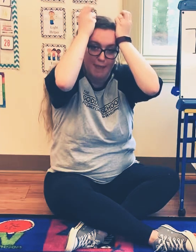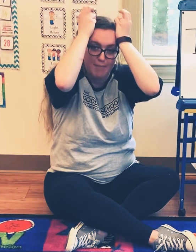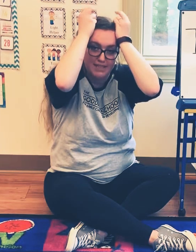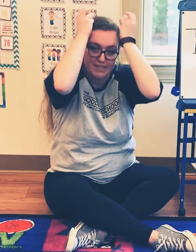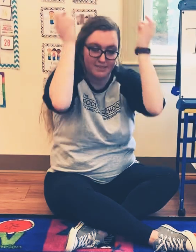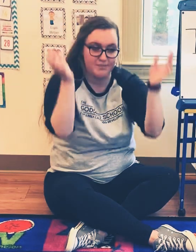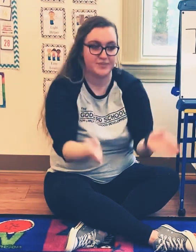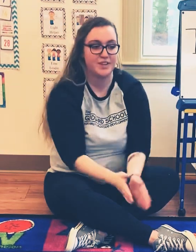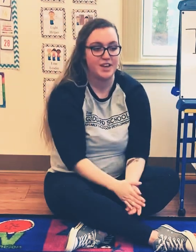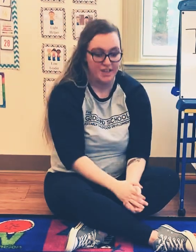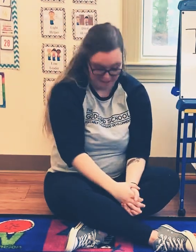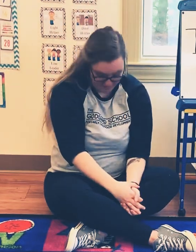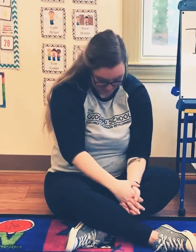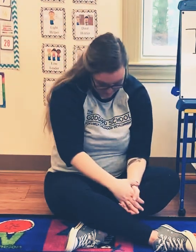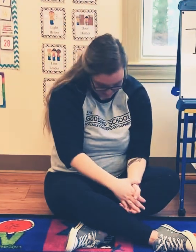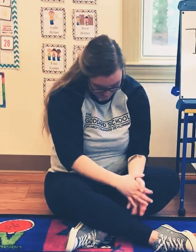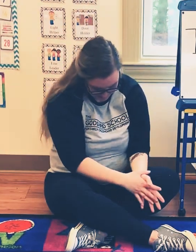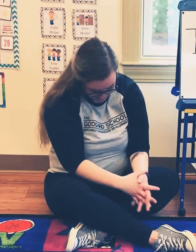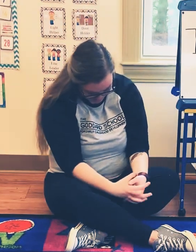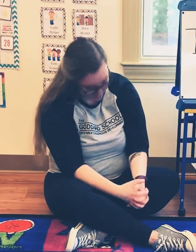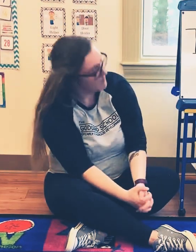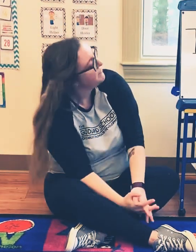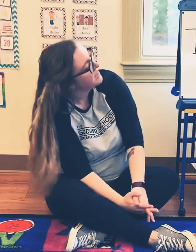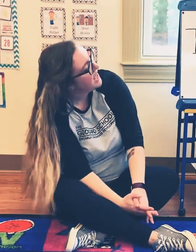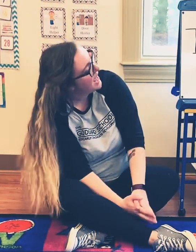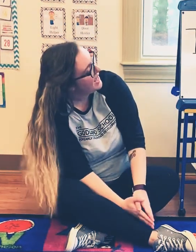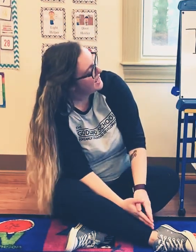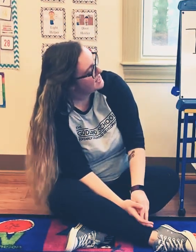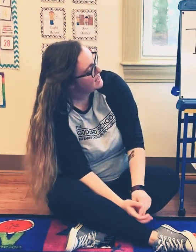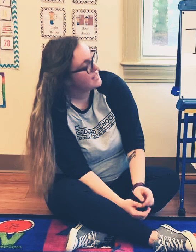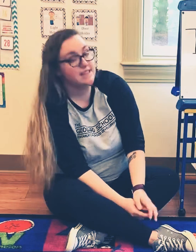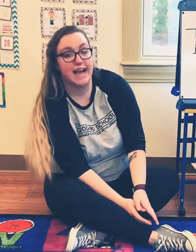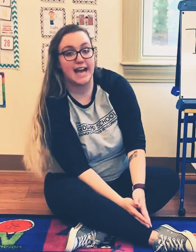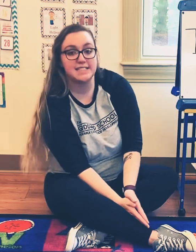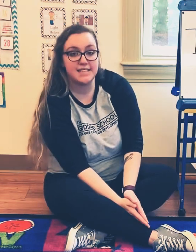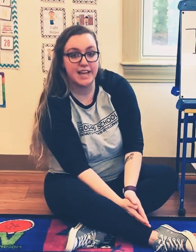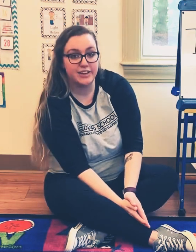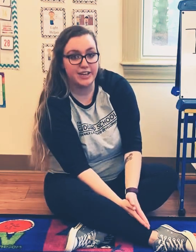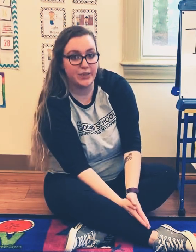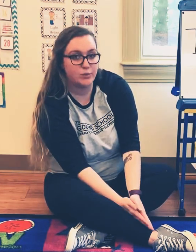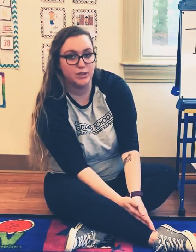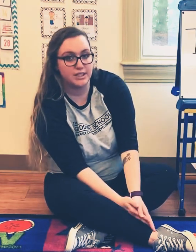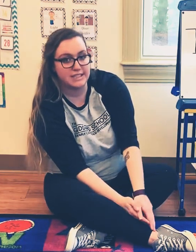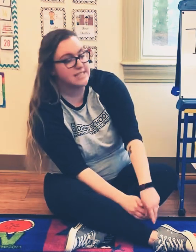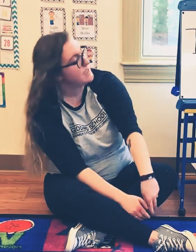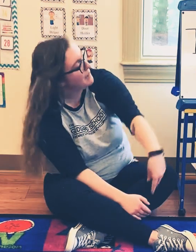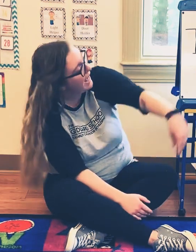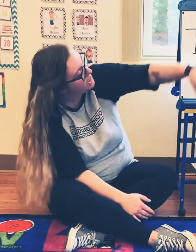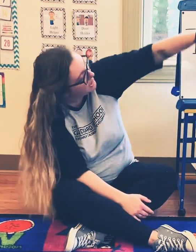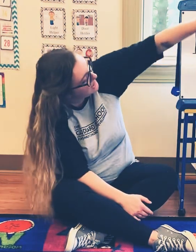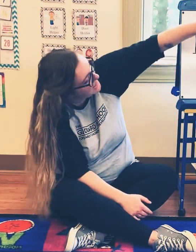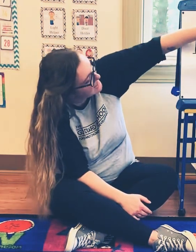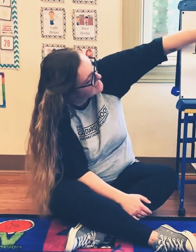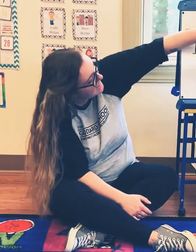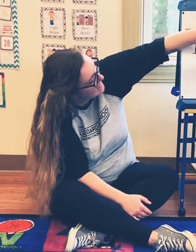Rabbit. Good job. And the last letter in the word inspire is